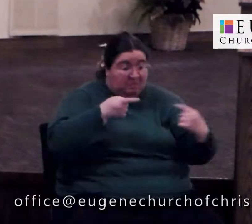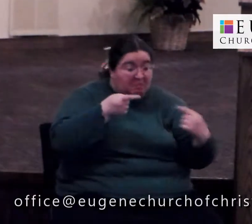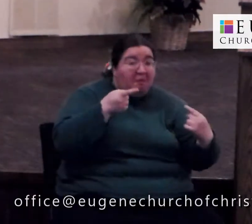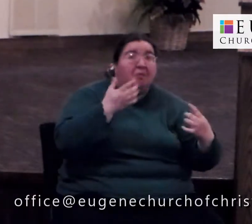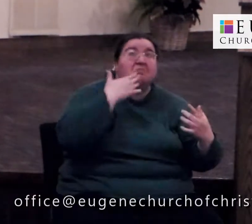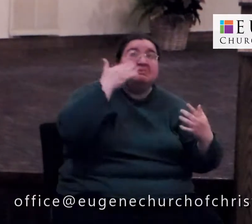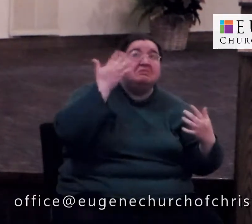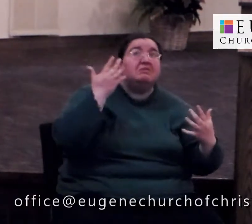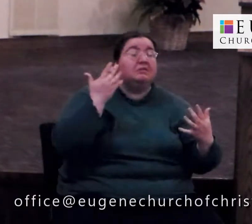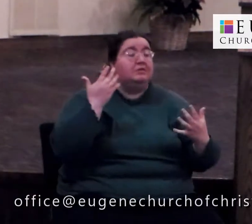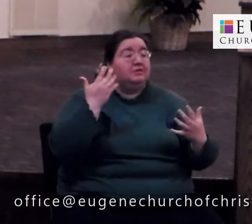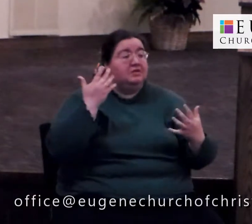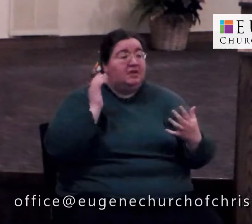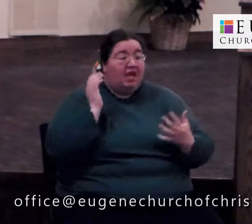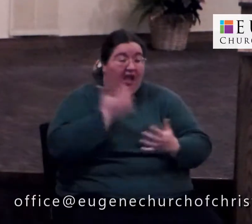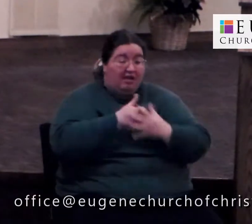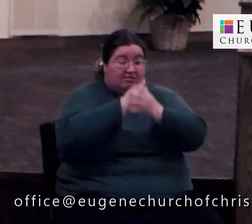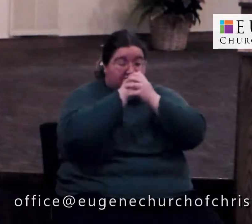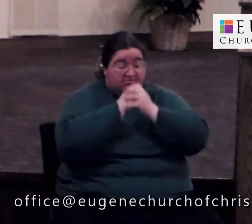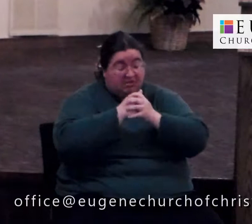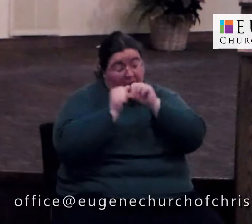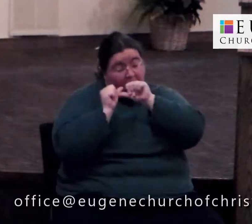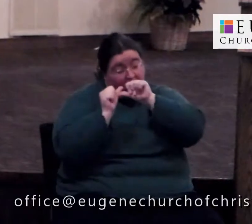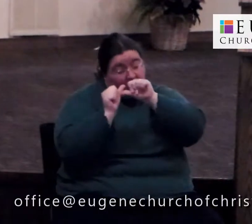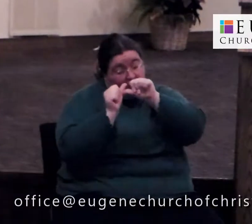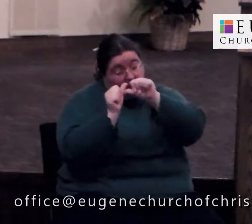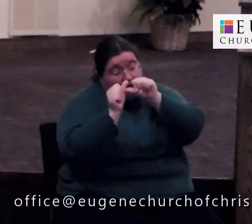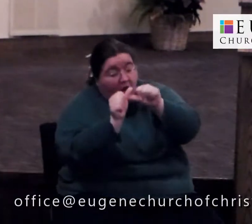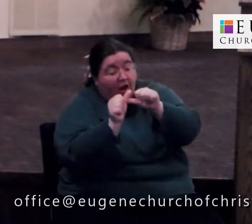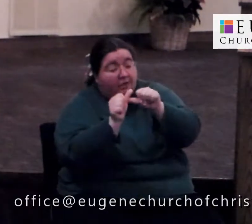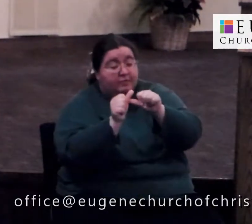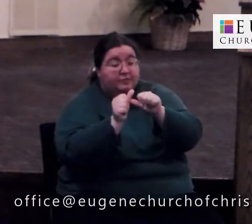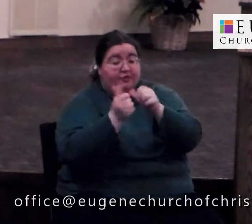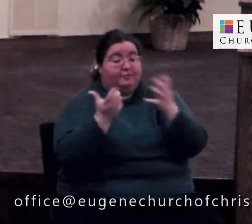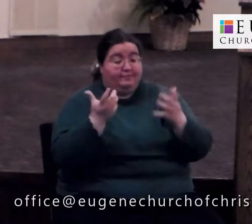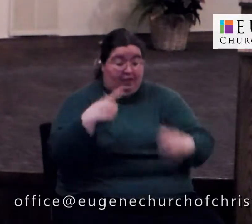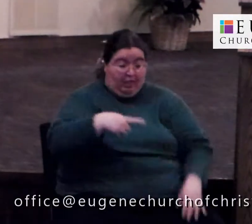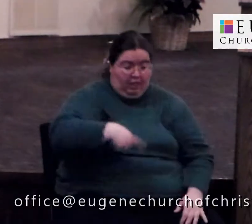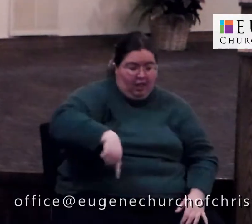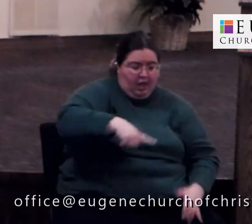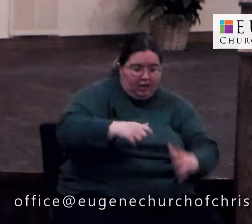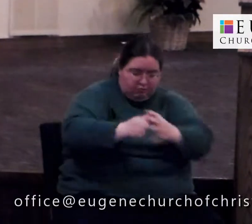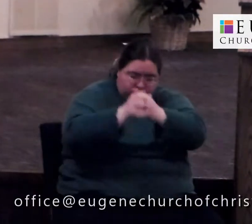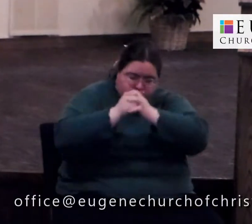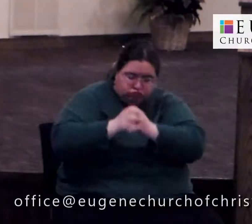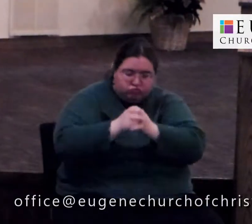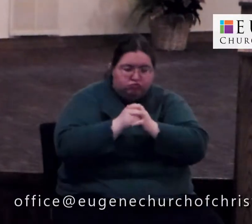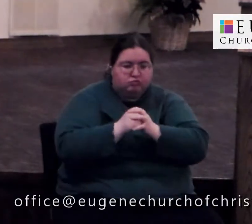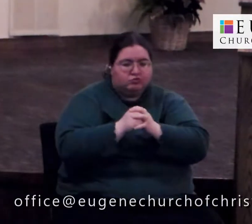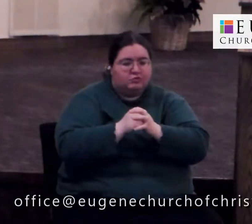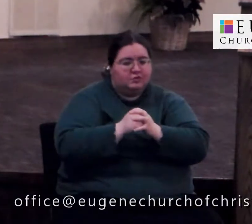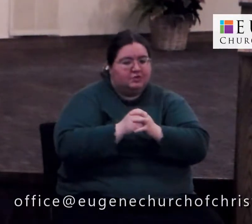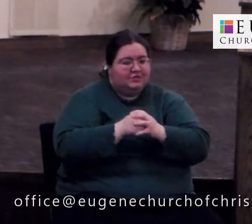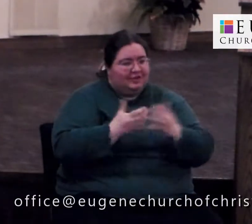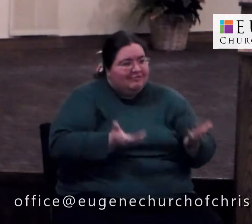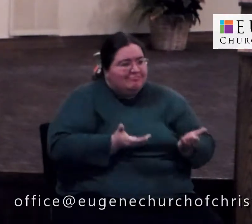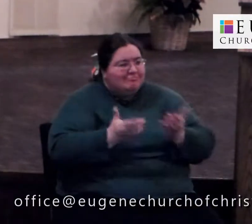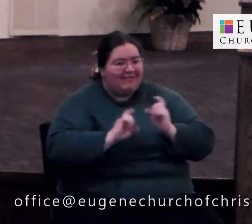day throughout our lives. They worshiped him, and they opened their treasures and presented him with gifts of gold, frankincense, and myrrh. And